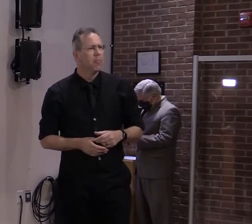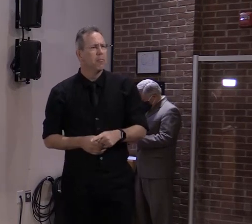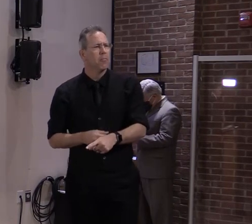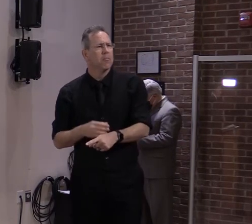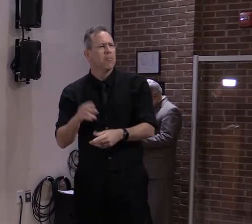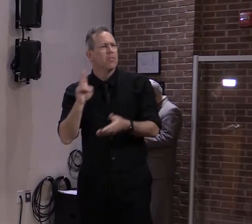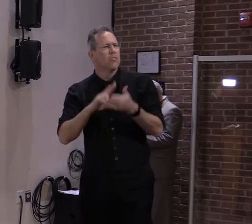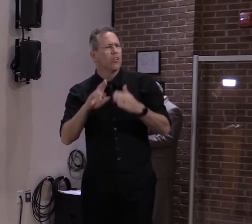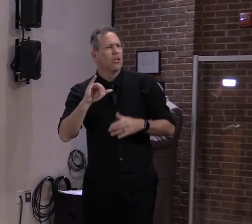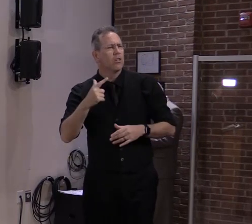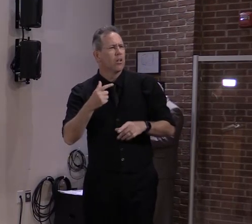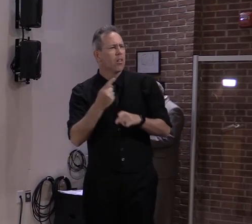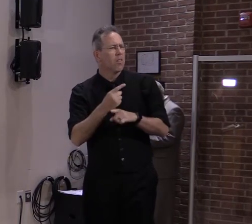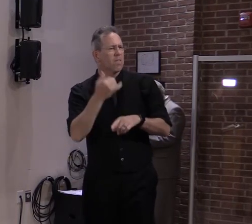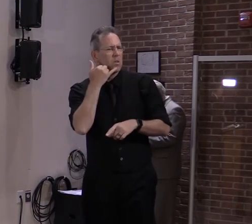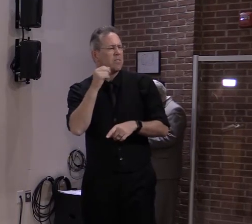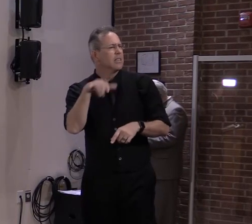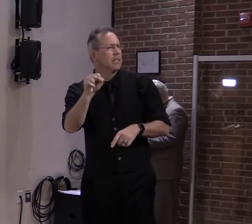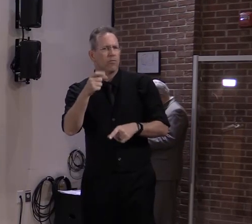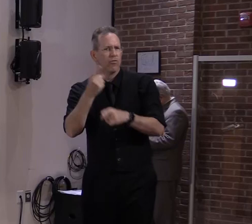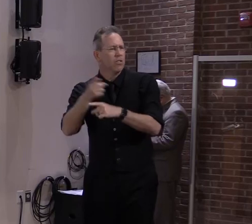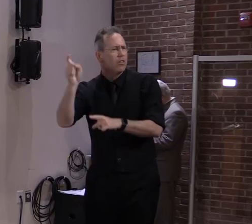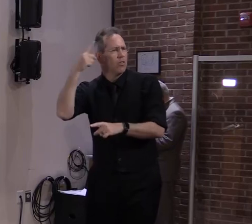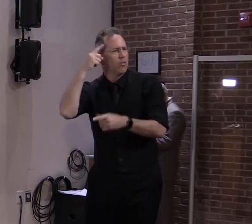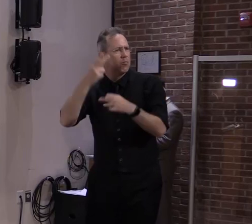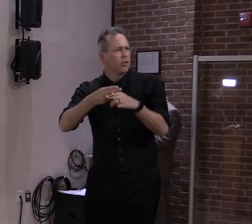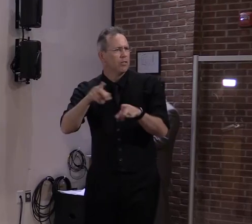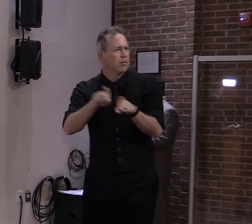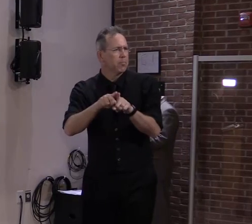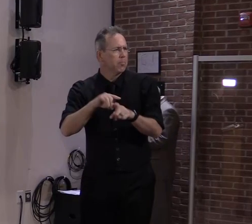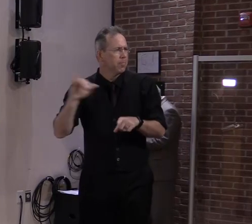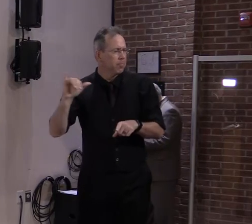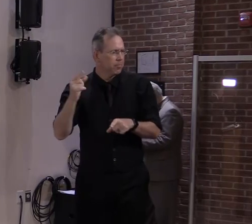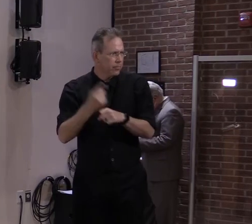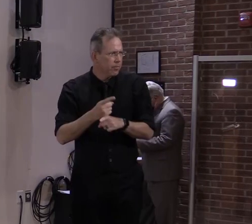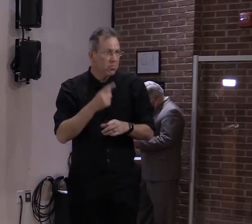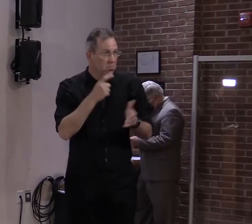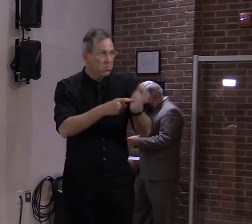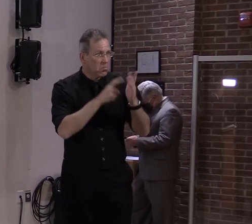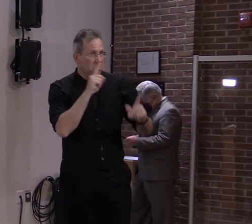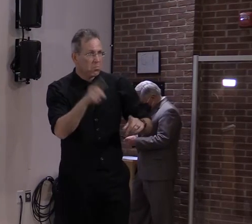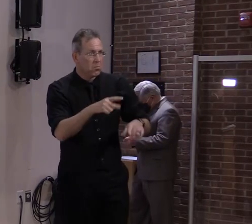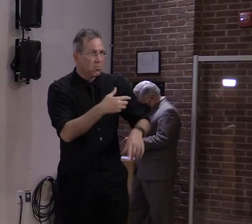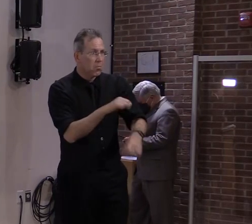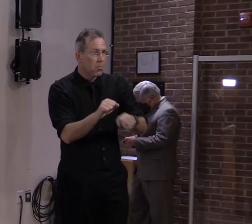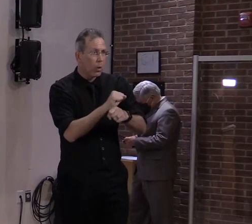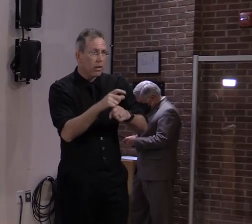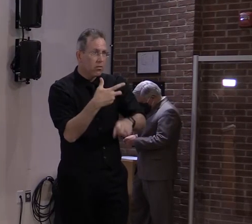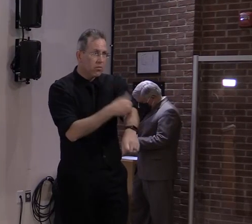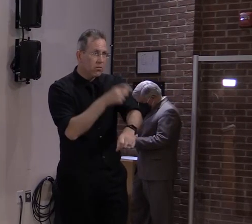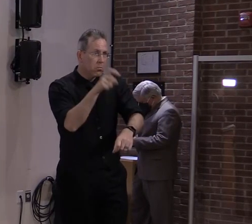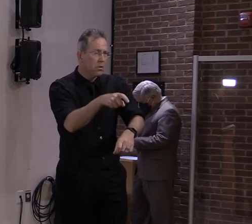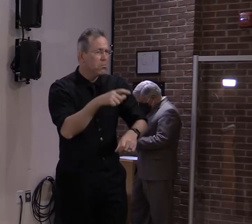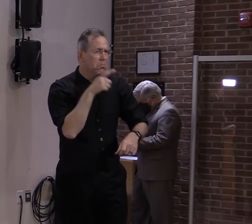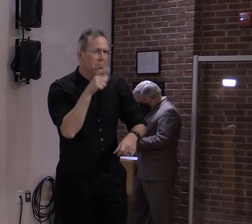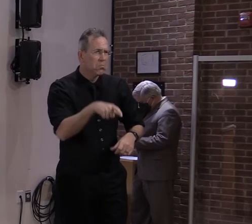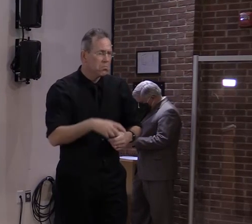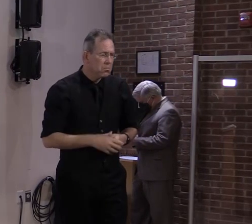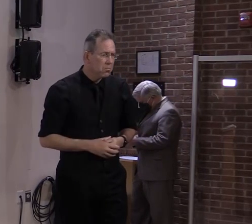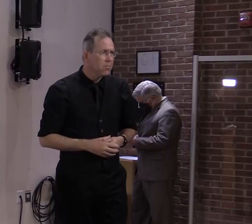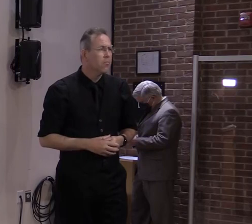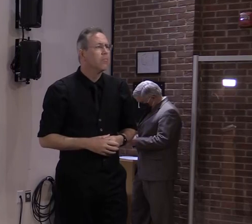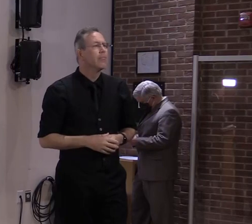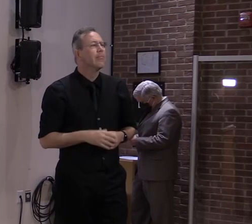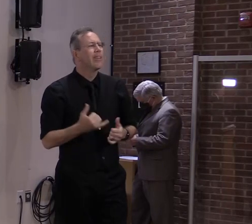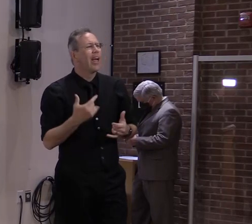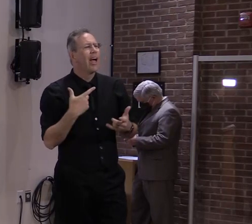We're not requiring it, and we're currently developing a to plan